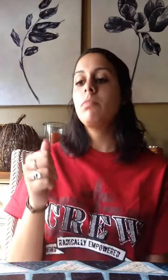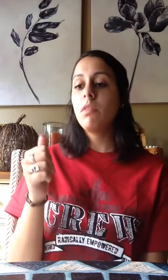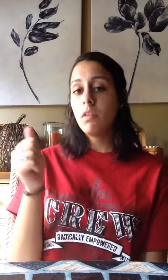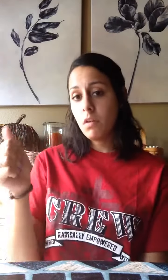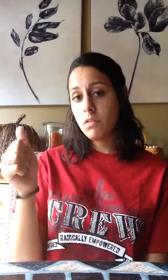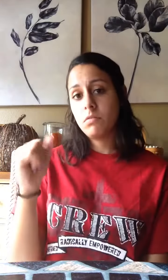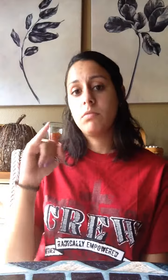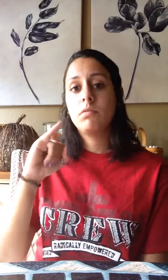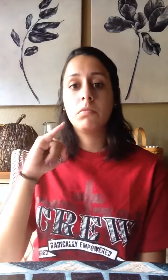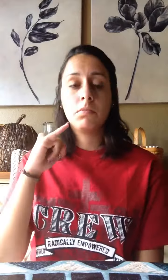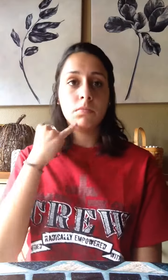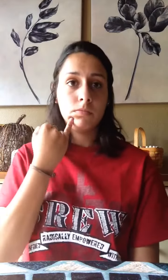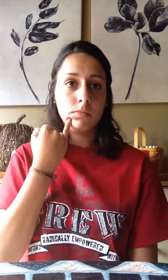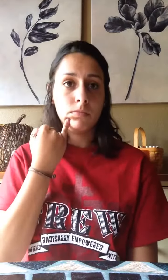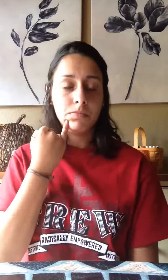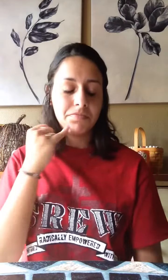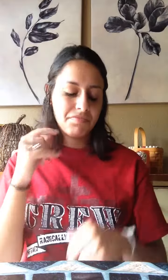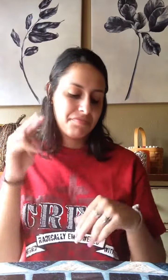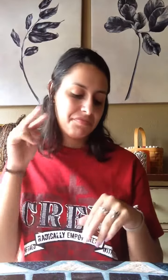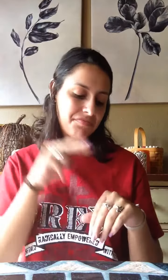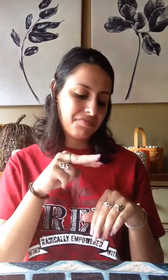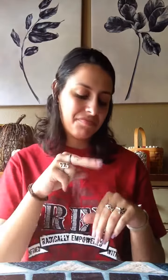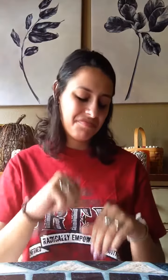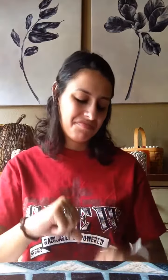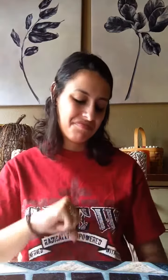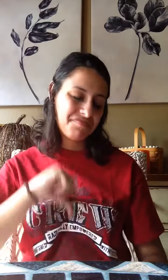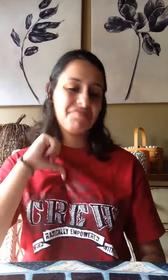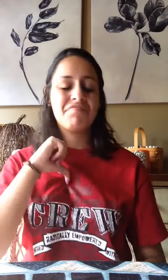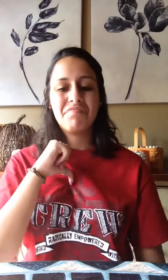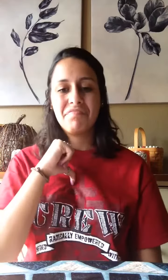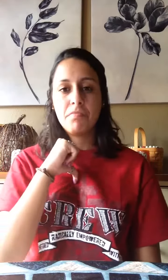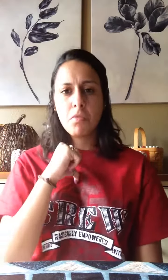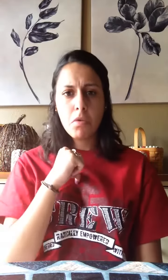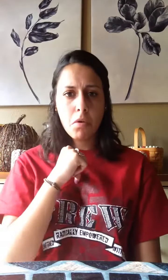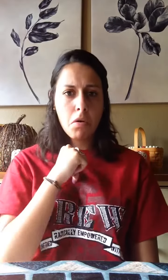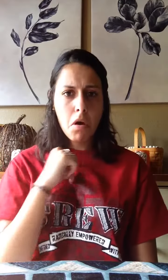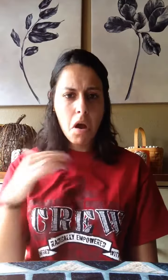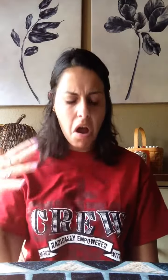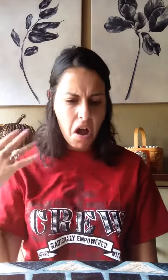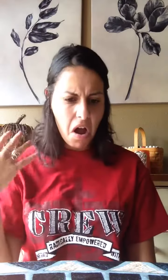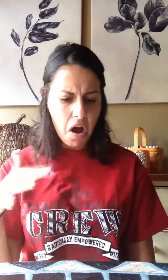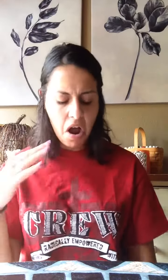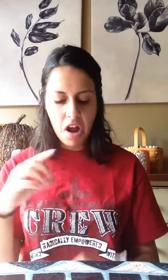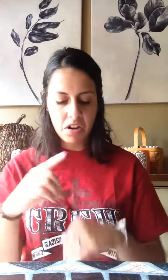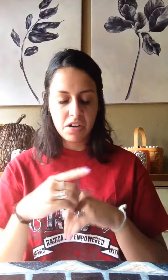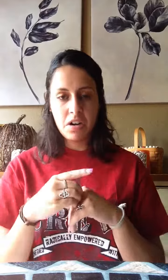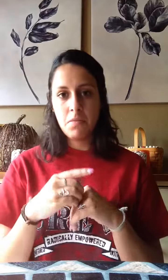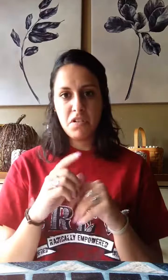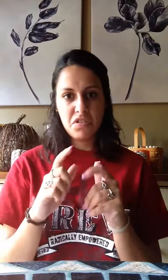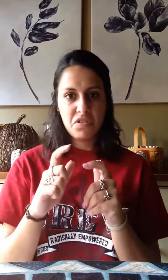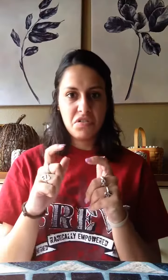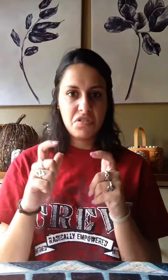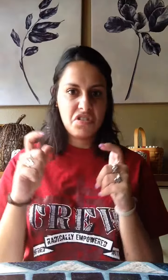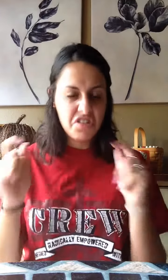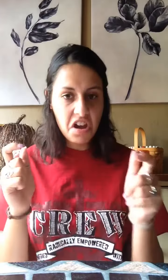run off the field. I know Phil was talking about field position and all that other stuff. And I know we're sitting in a nice, cushy studio here, and I realize what he's trying to do is keep the game close.